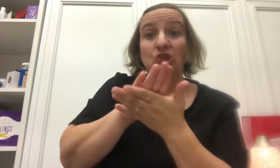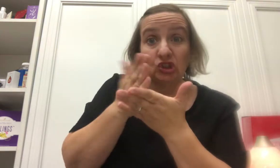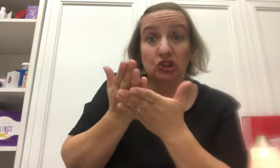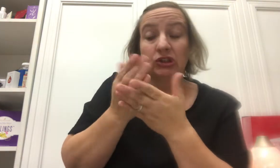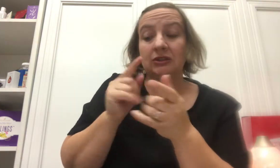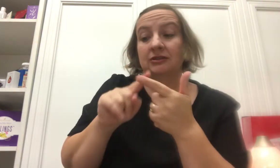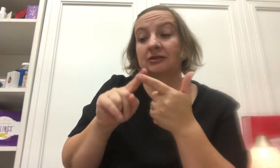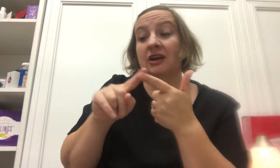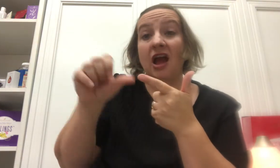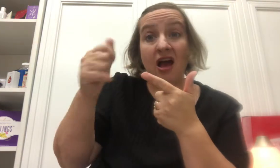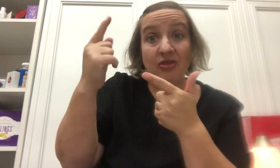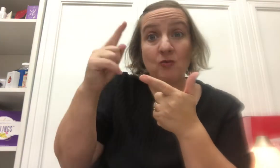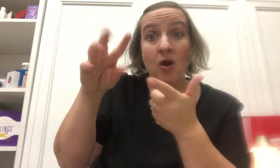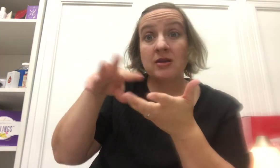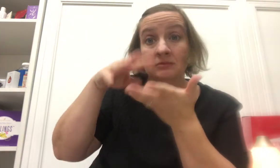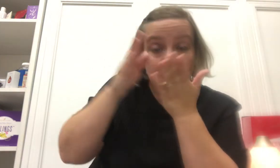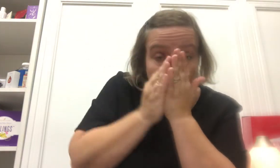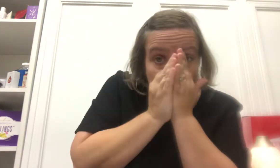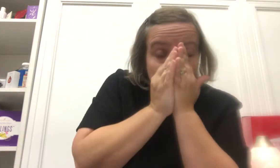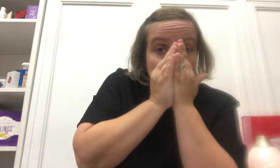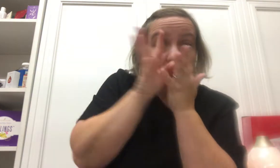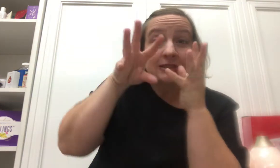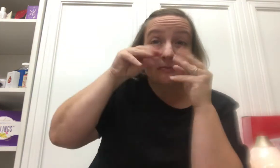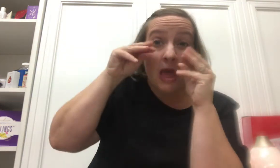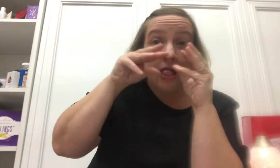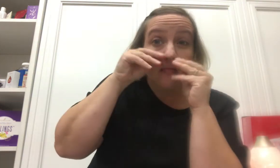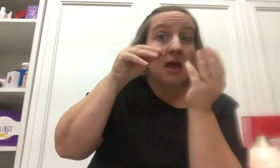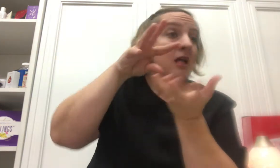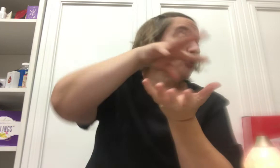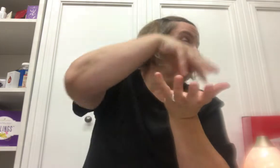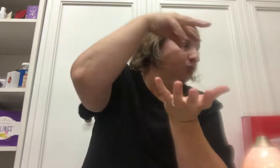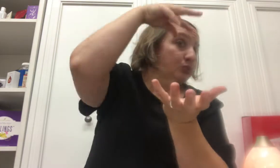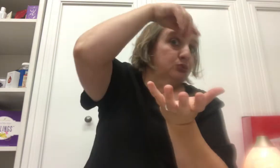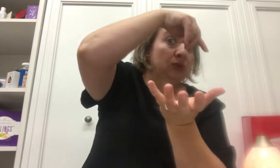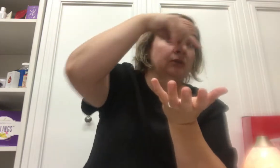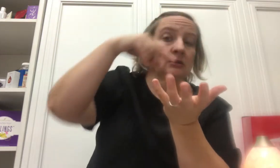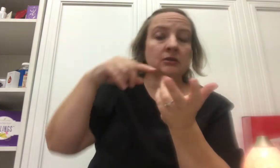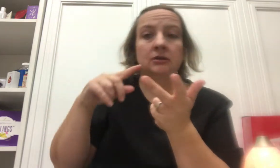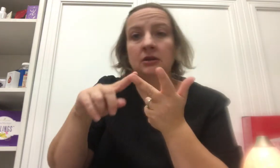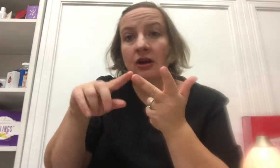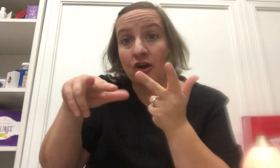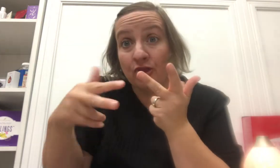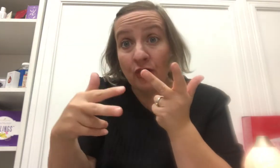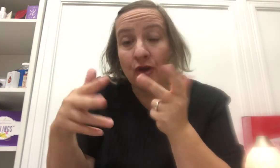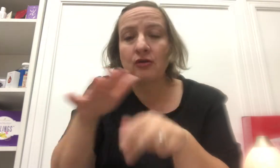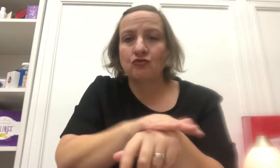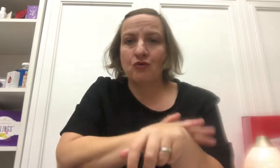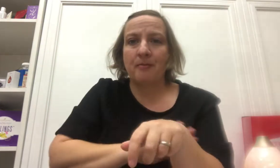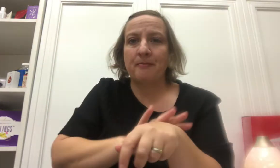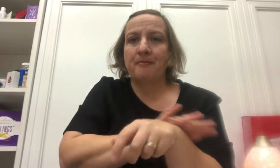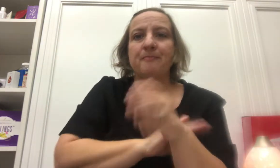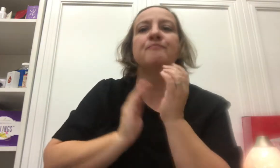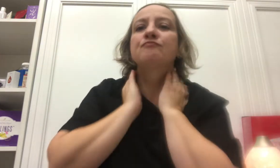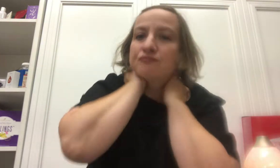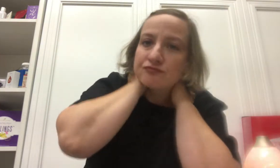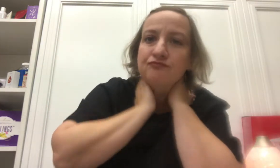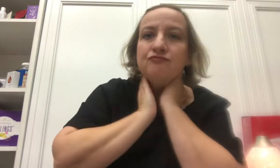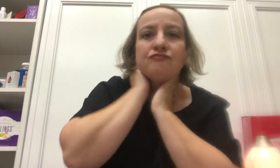You know, there's 3 ways to use oils, and that's internally, aromatically, and